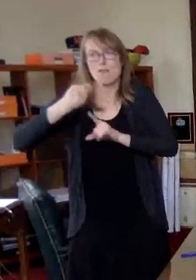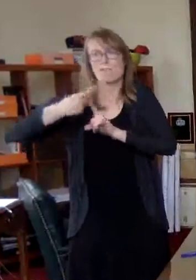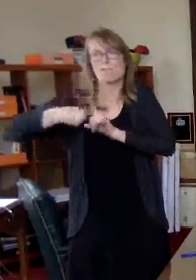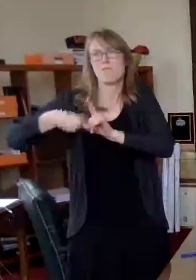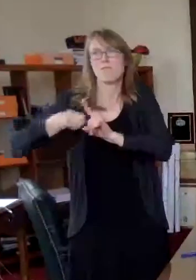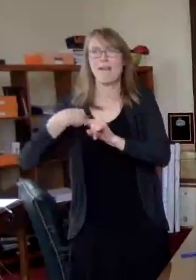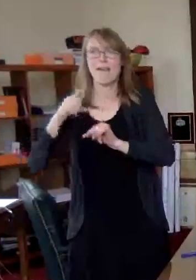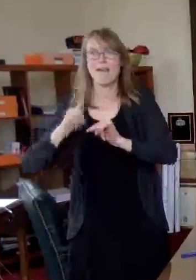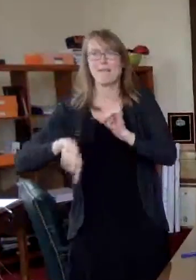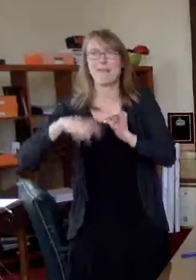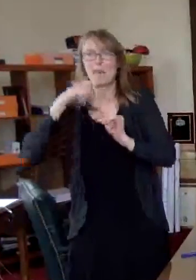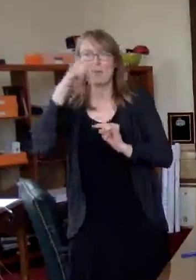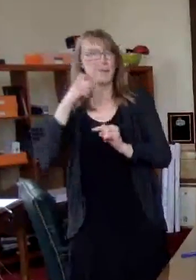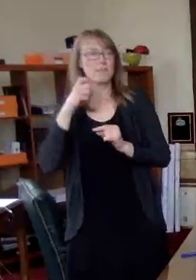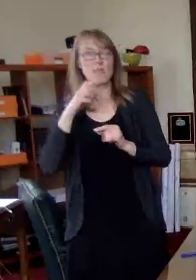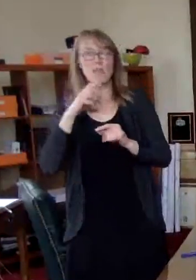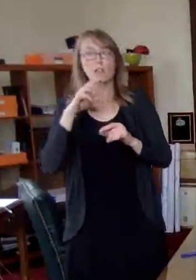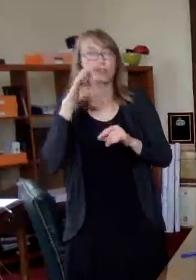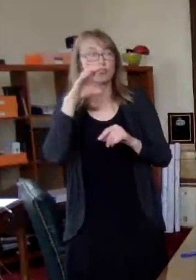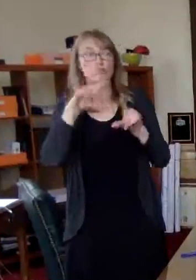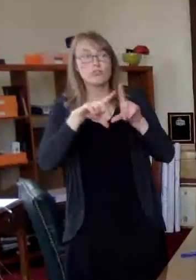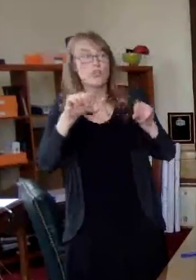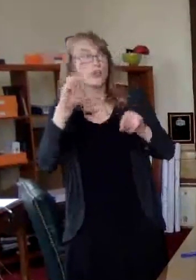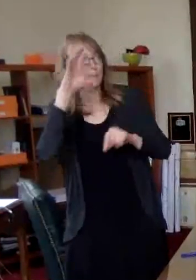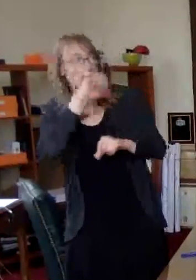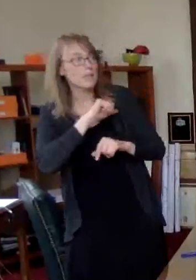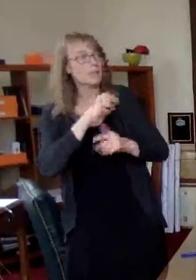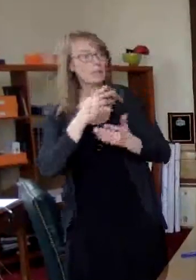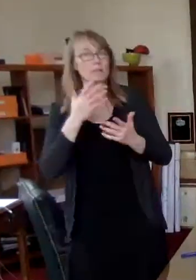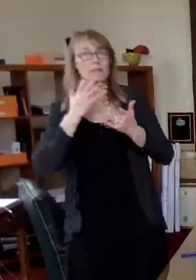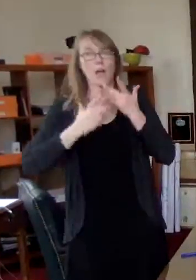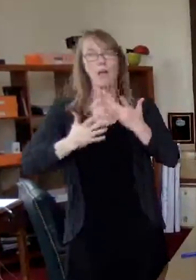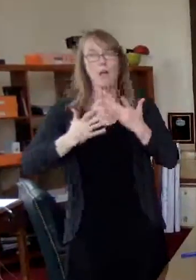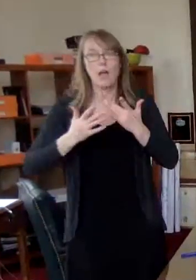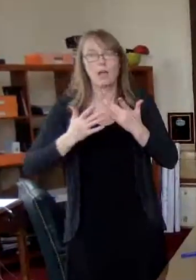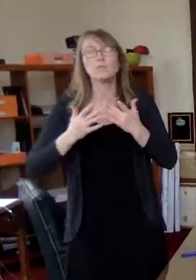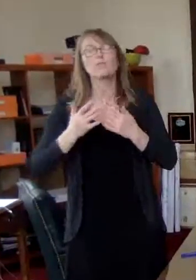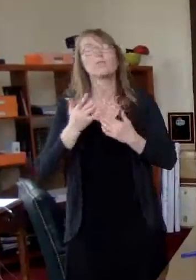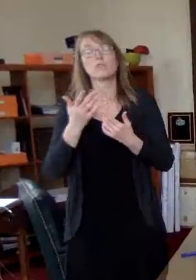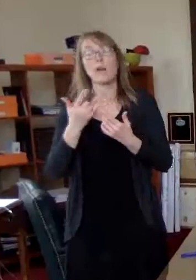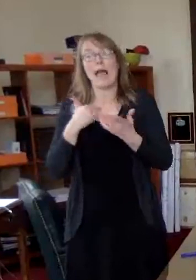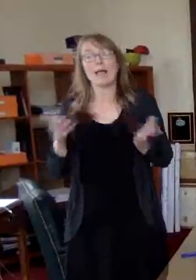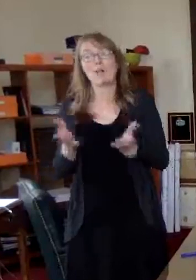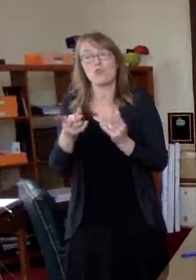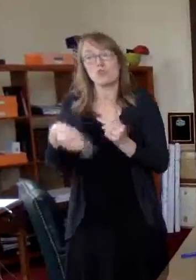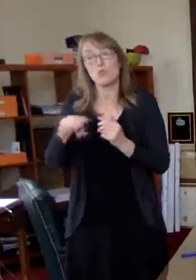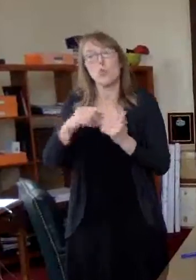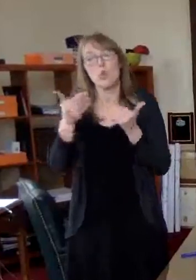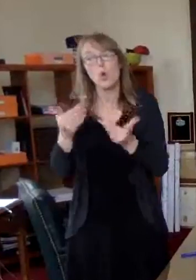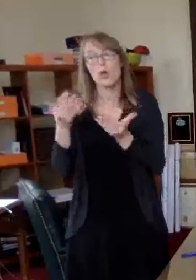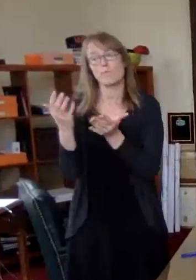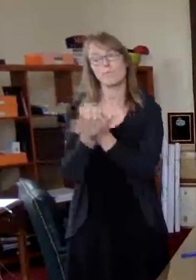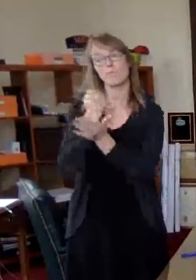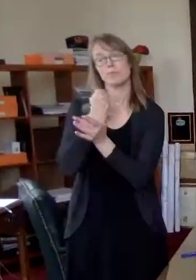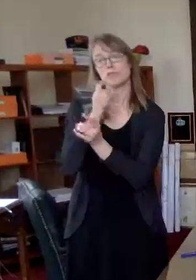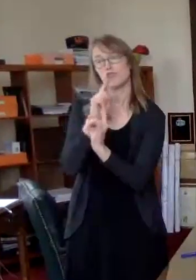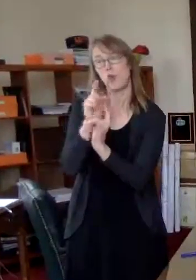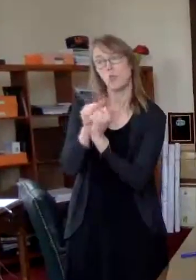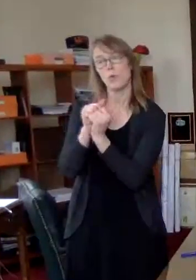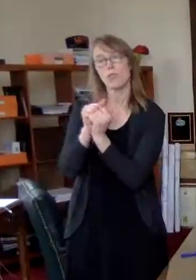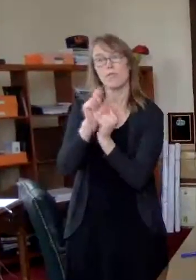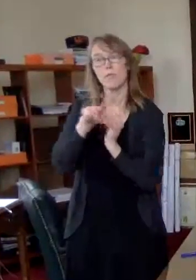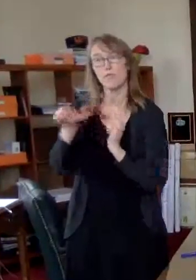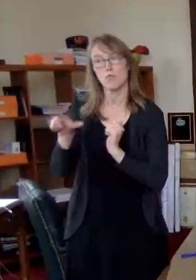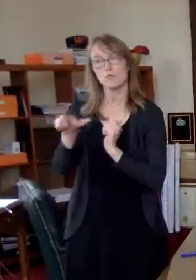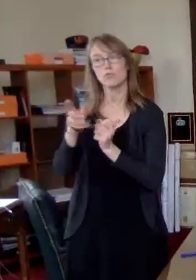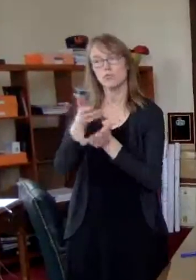missing hours or they're missing a paycheck, I would really encourage you to talk to your landlord. Try to work out something with them. Maybe